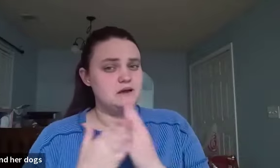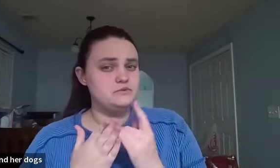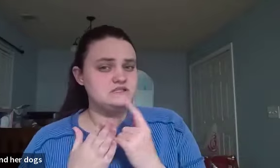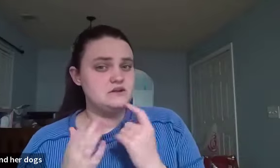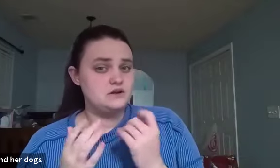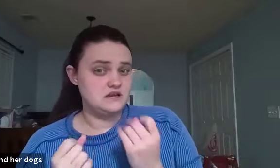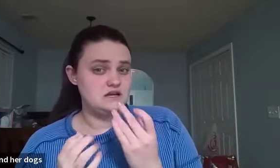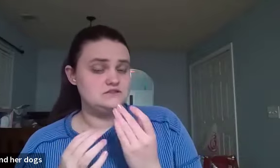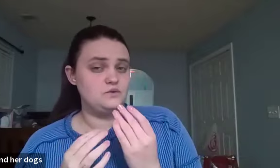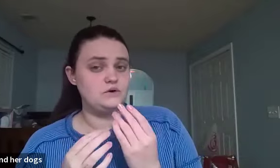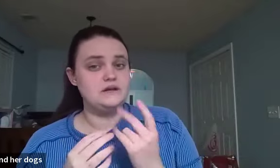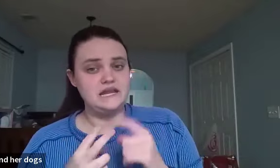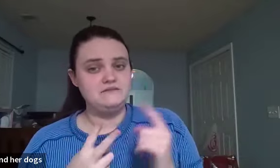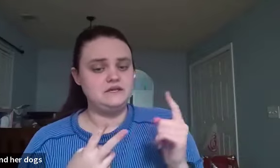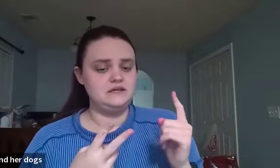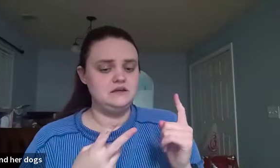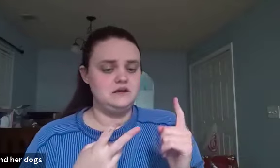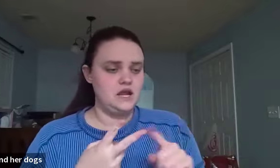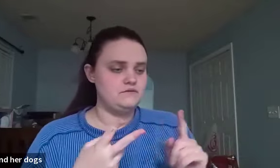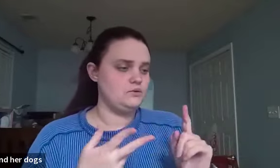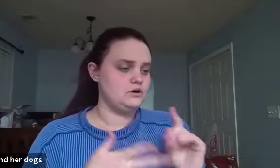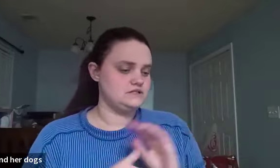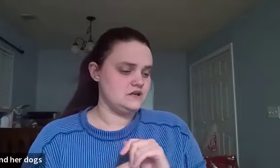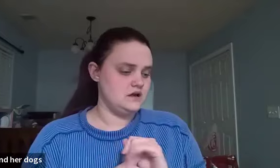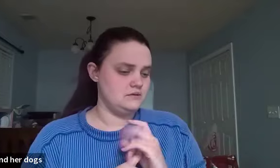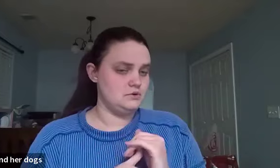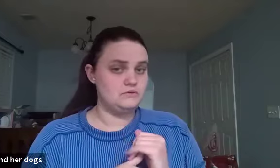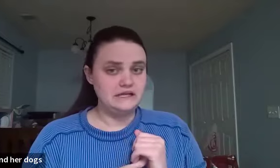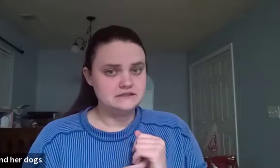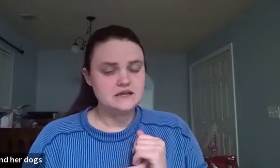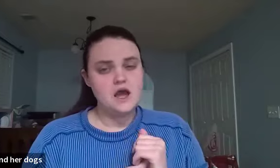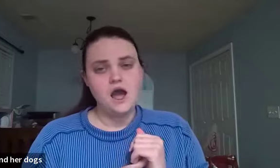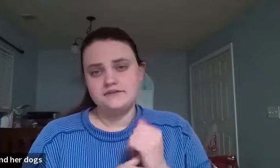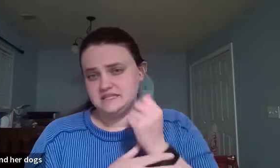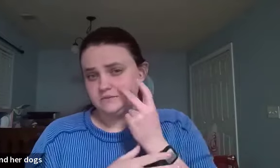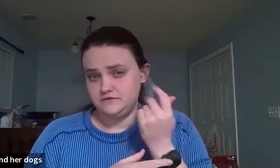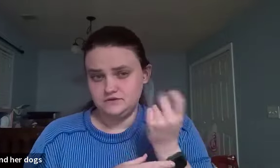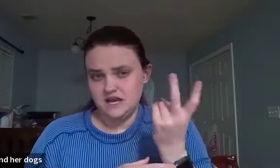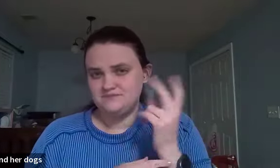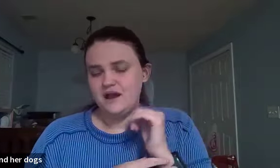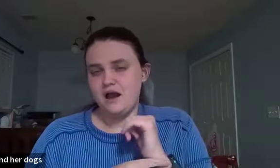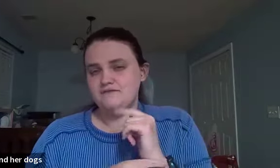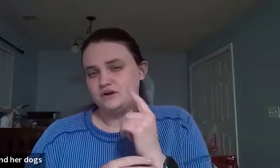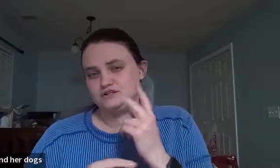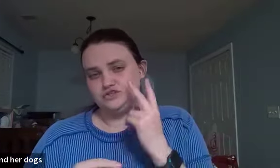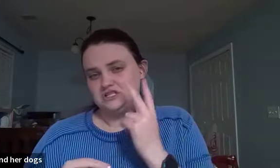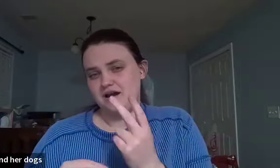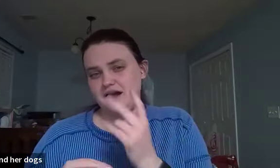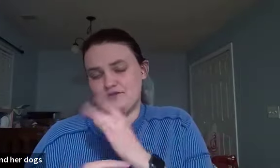some will say there are signs for Navy, Air Force, Marines. I've seen them a few times. I've